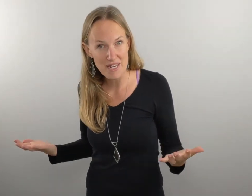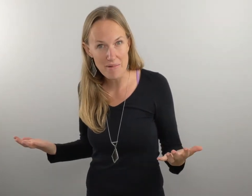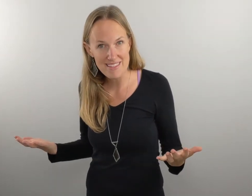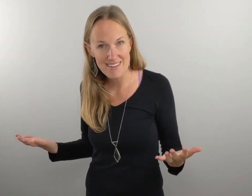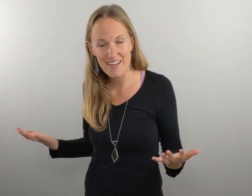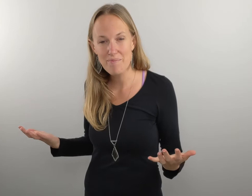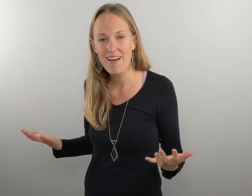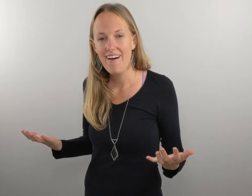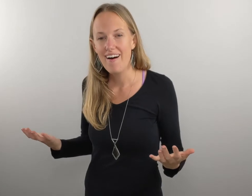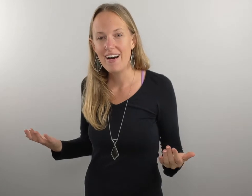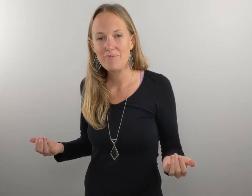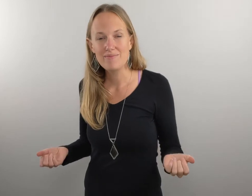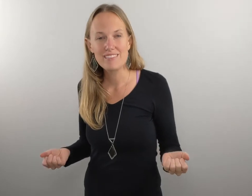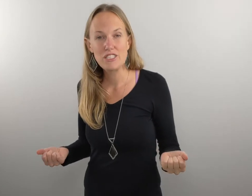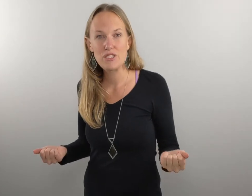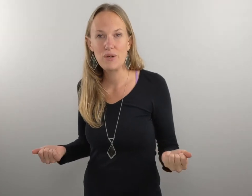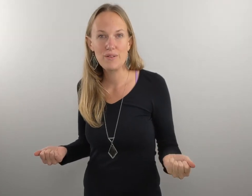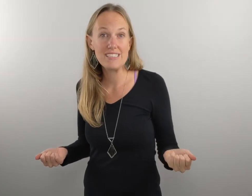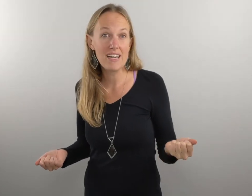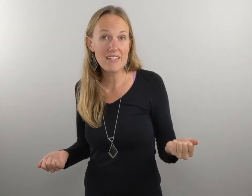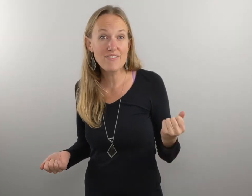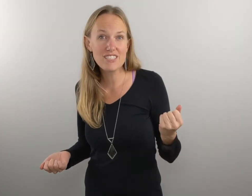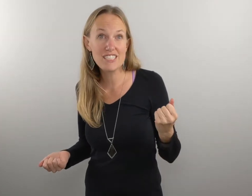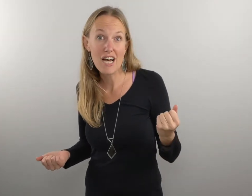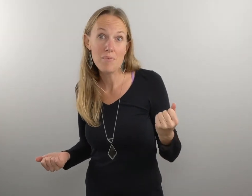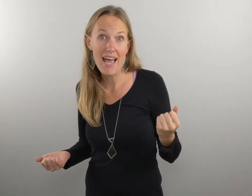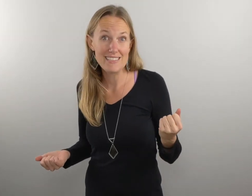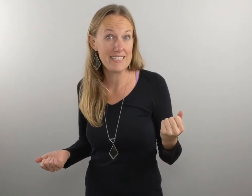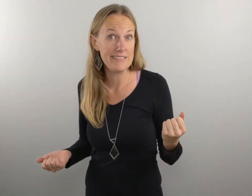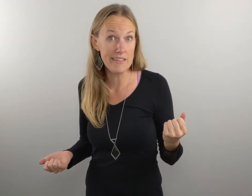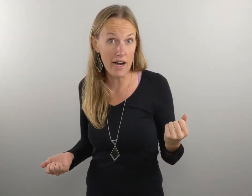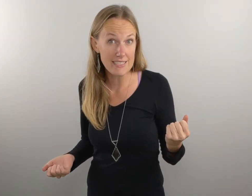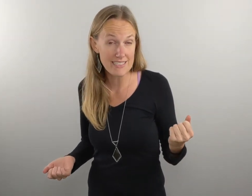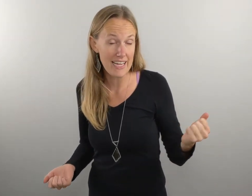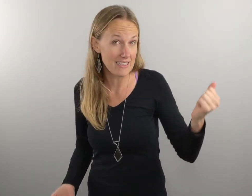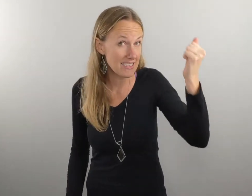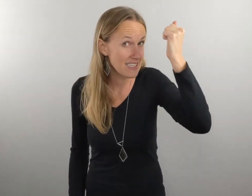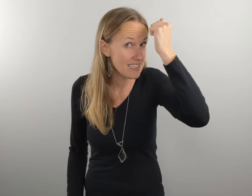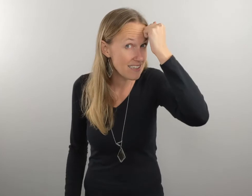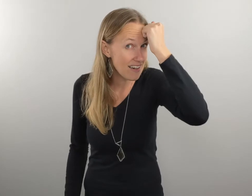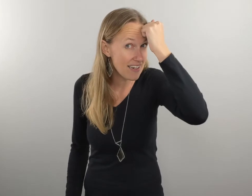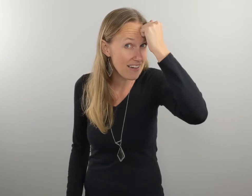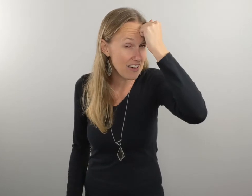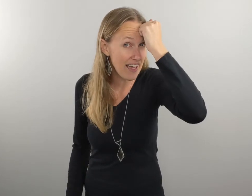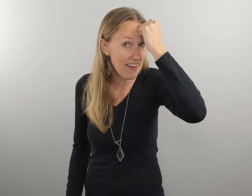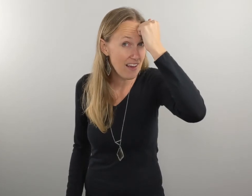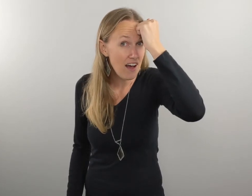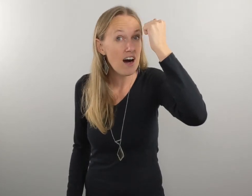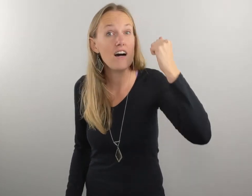at the time. So the sign for dumb, as in not intelligent, is knocking on your head.